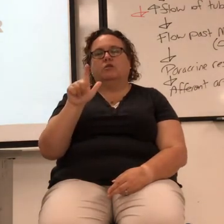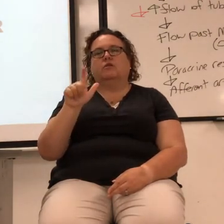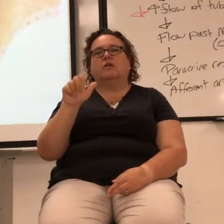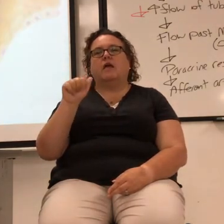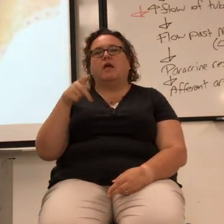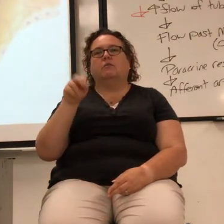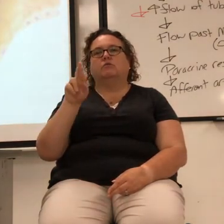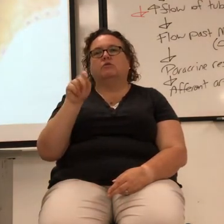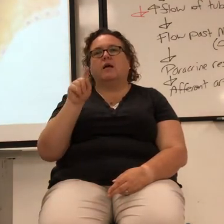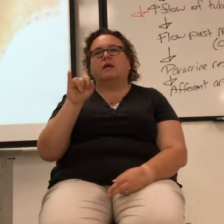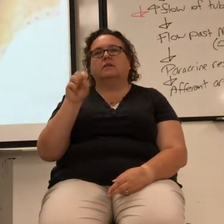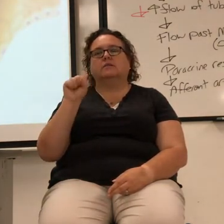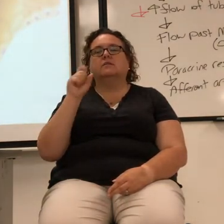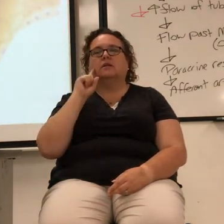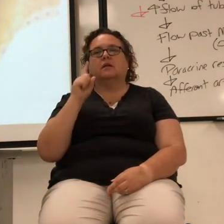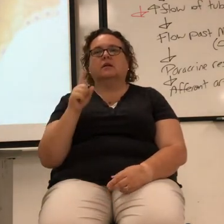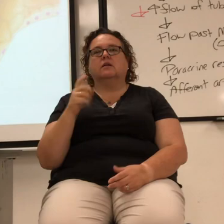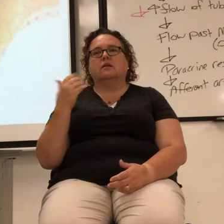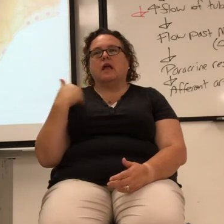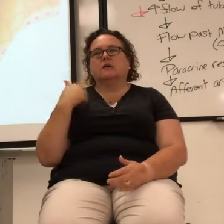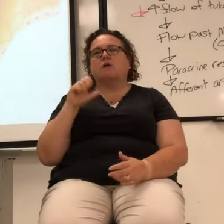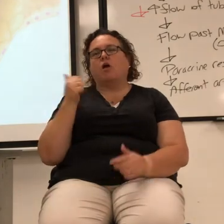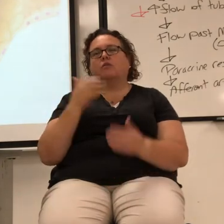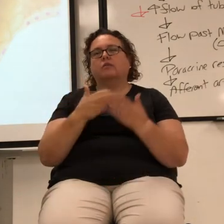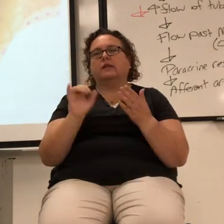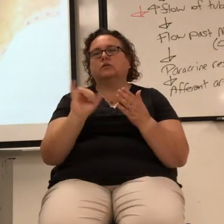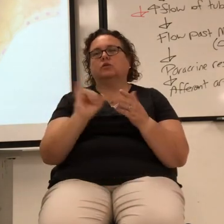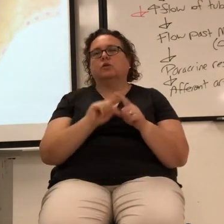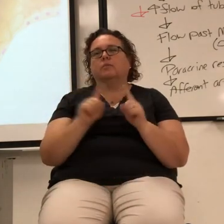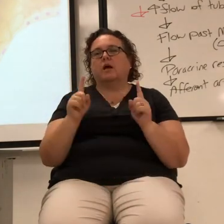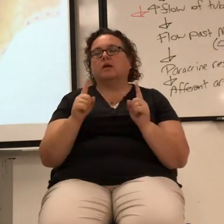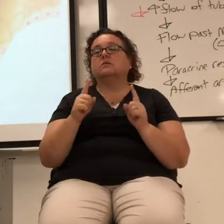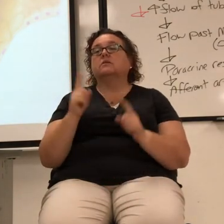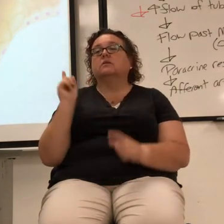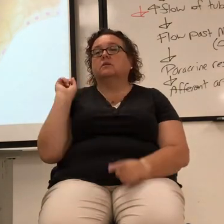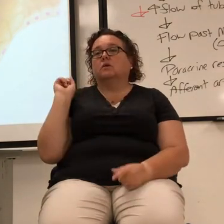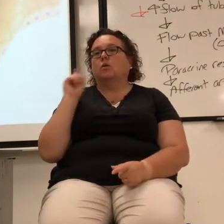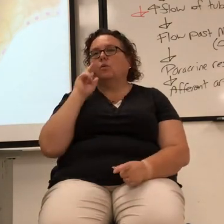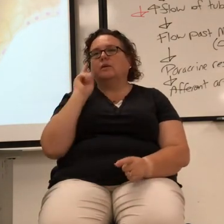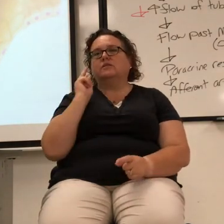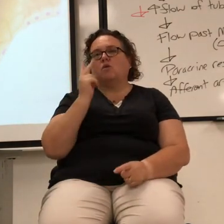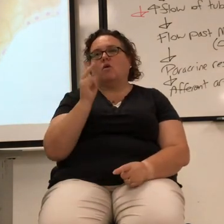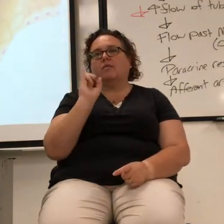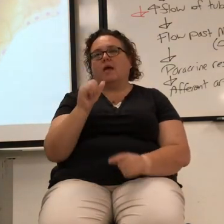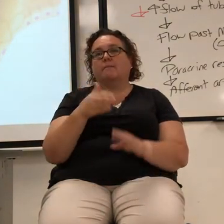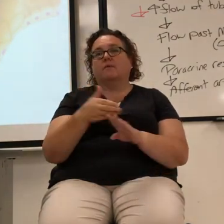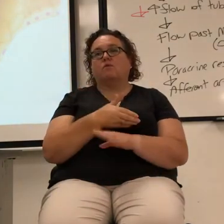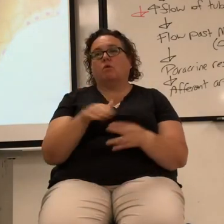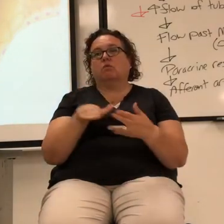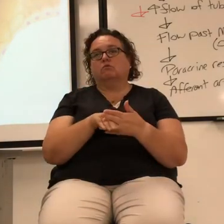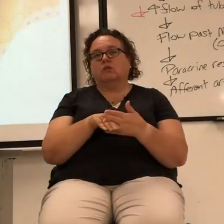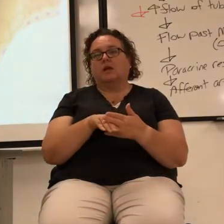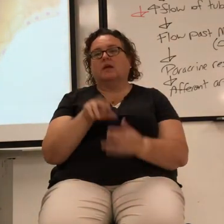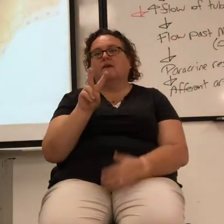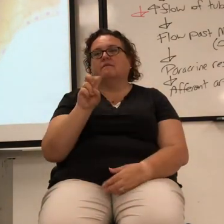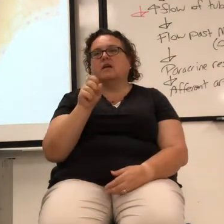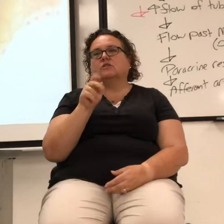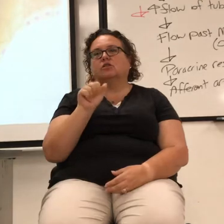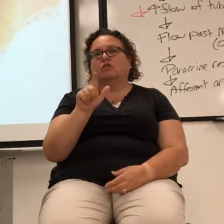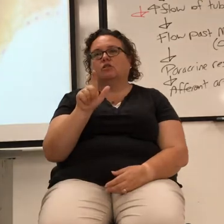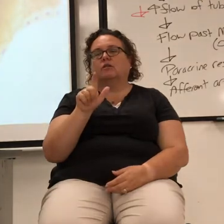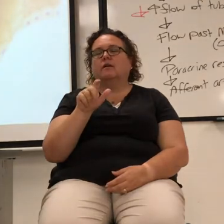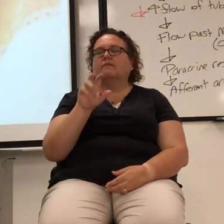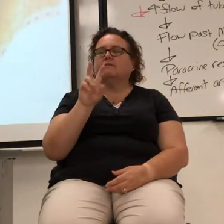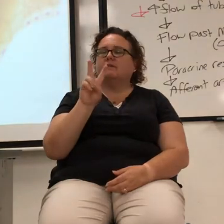includes other things. Let's look at this picture here. We looked at this before the break. It's the vascular pole